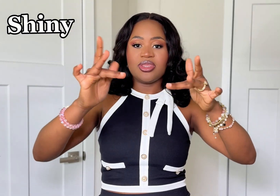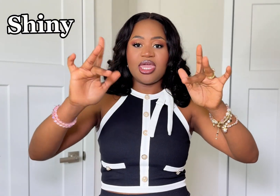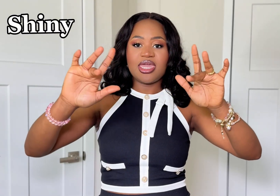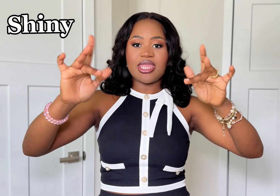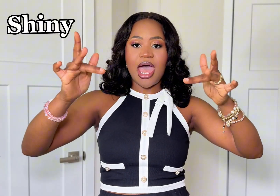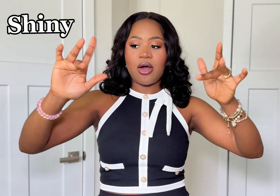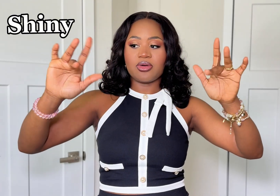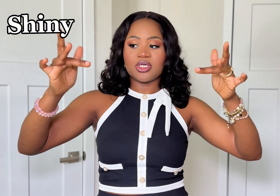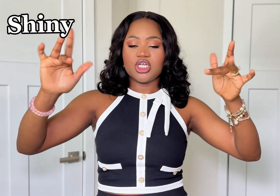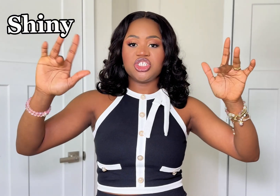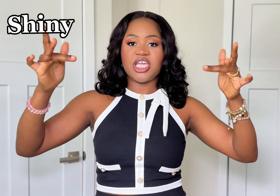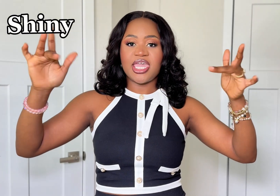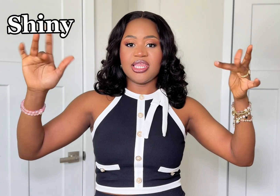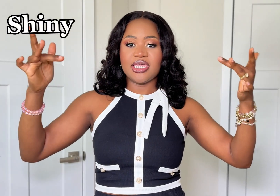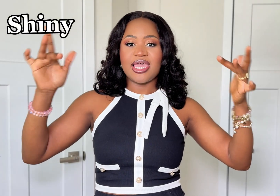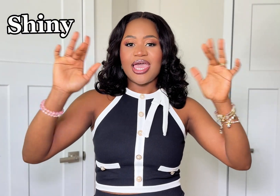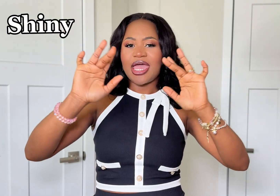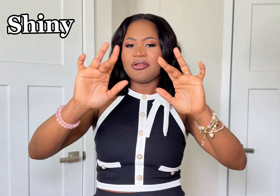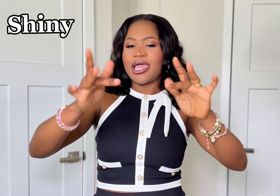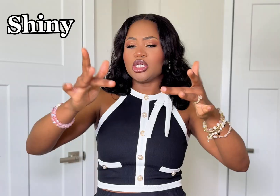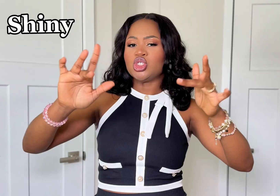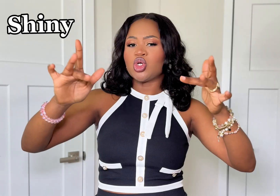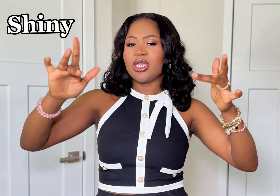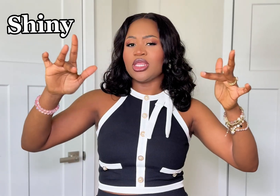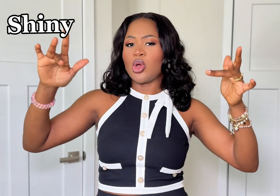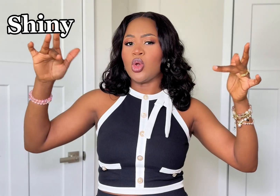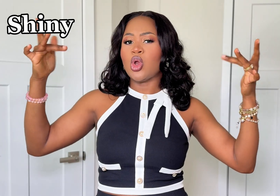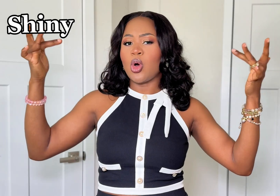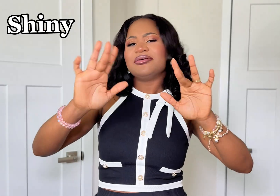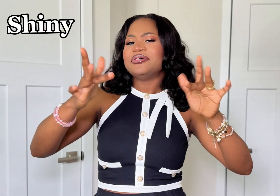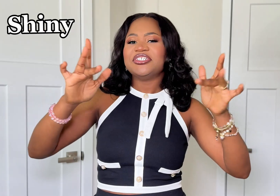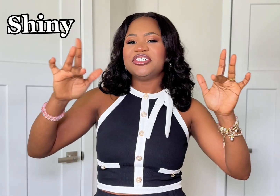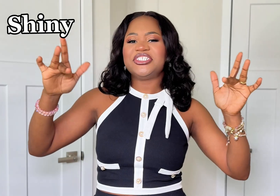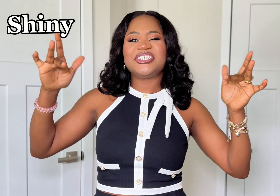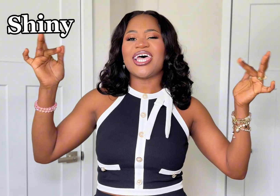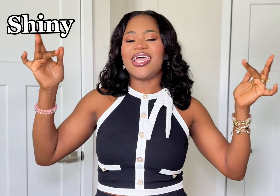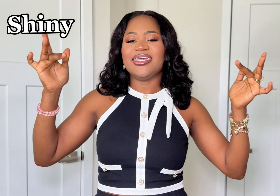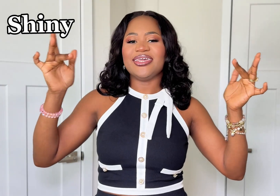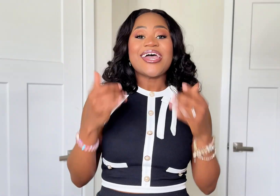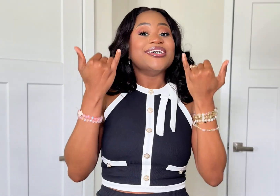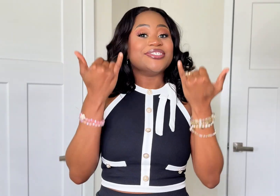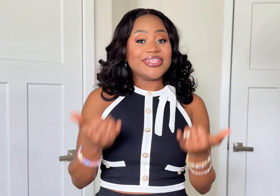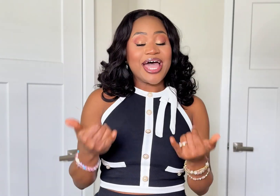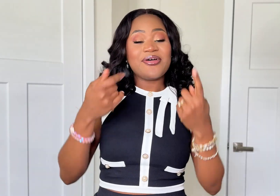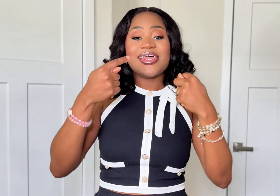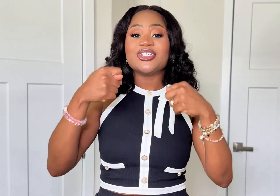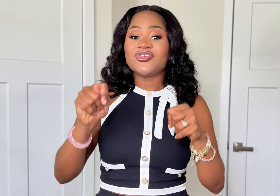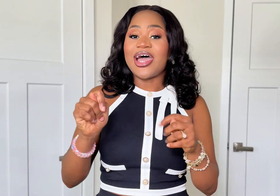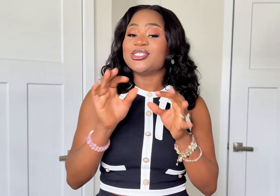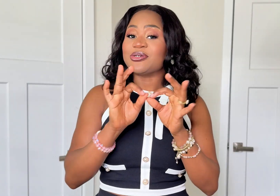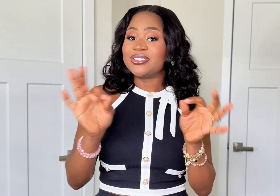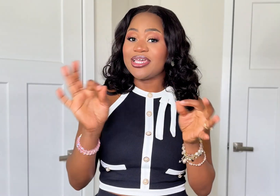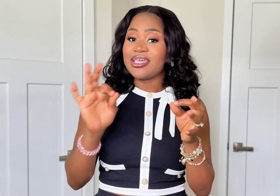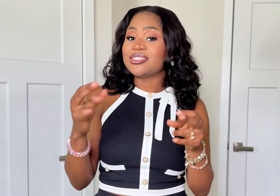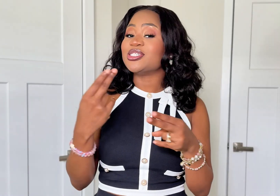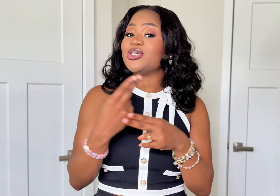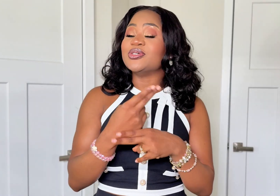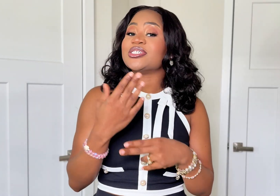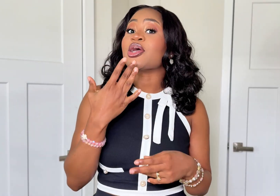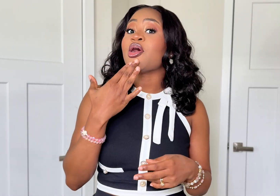take it out, shaking it, kind of like showing the glow. Shiny. So now let's try some sentences using the